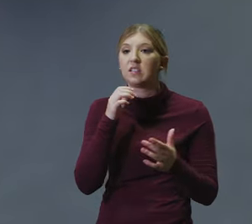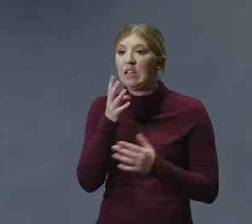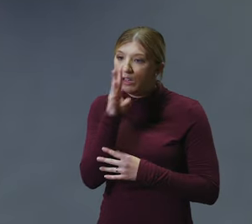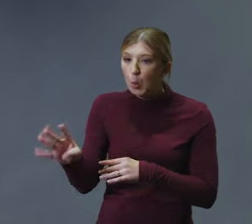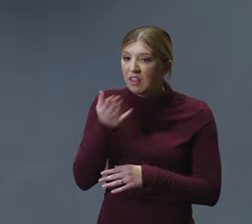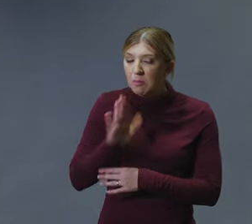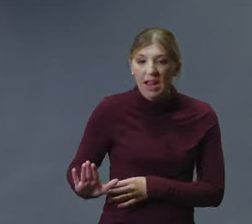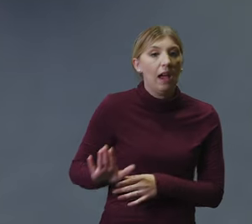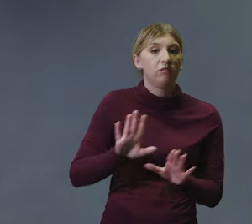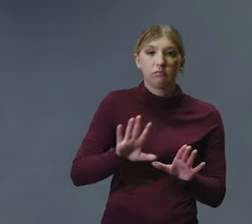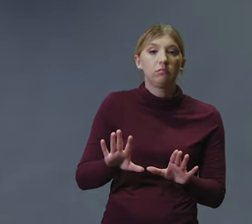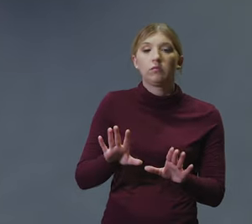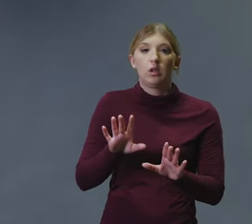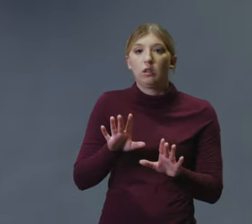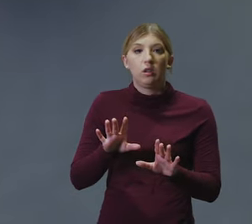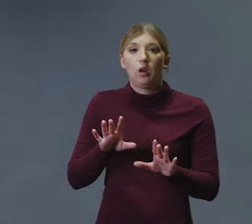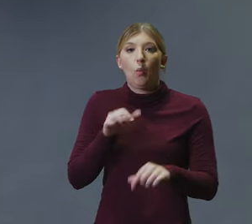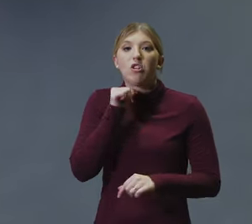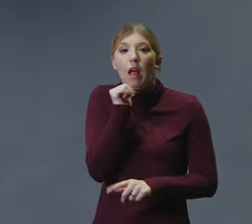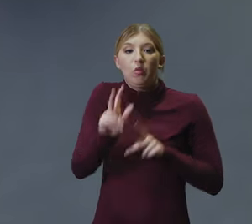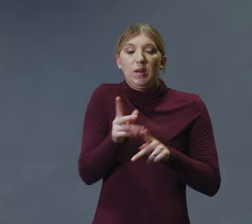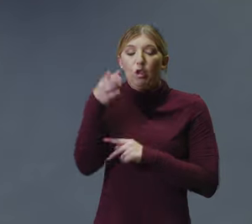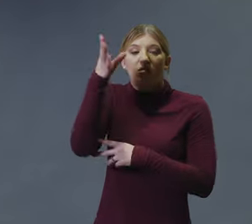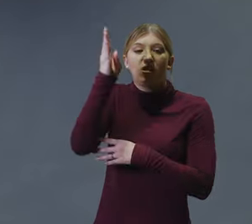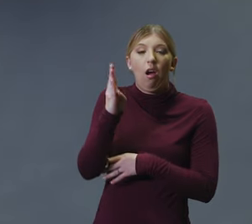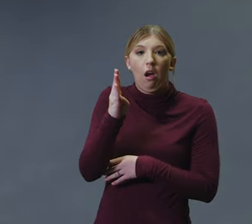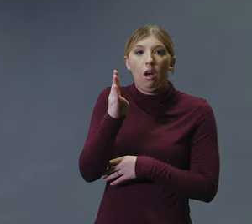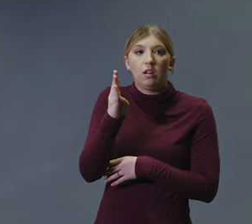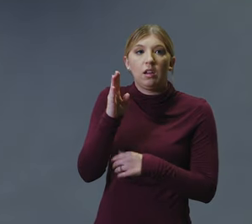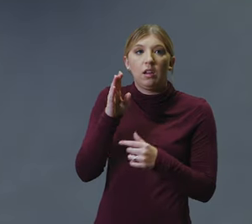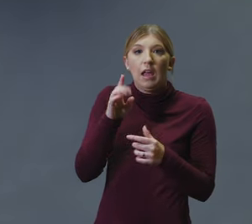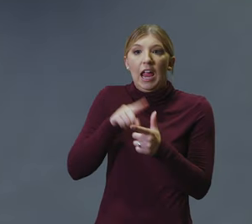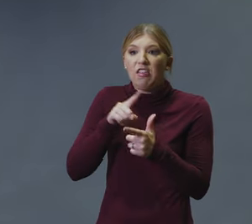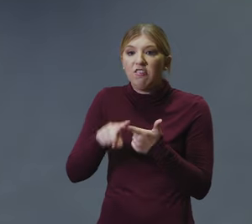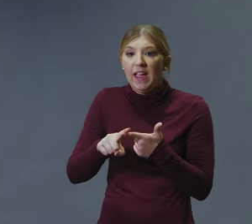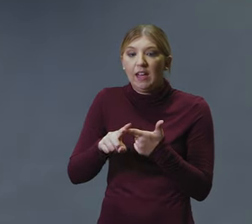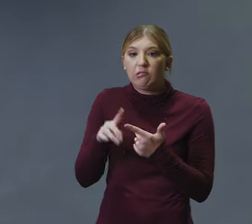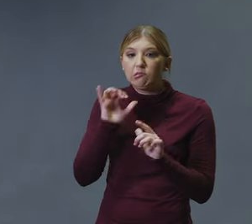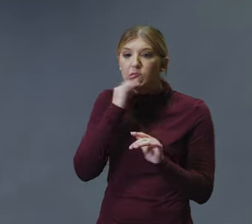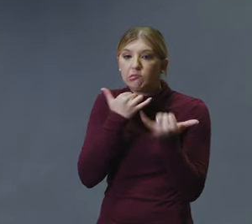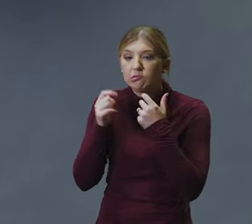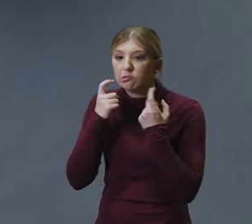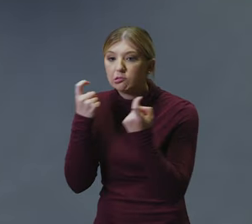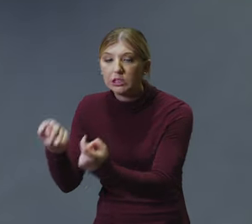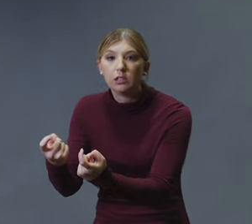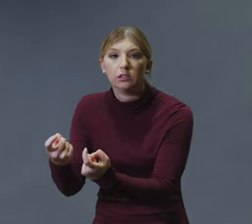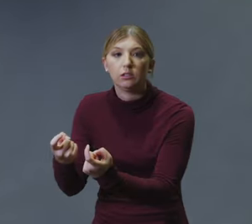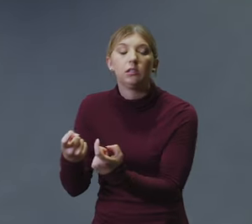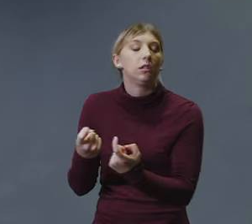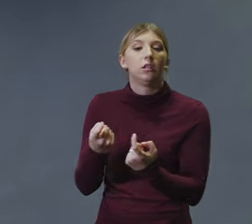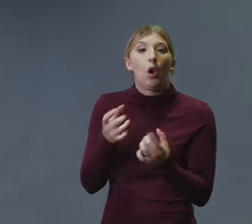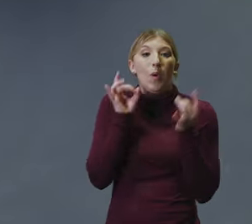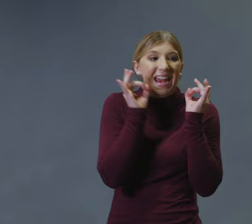bad things. We cannot claim to be the people of God and then engage in ungodly living, right? Seeking the Lord means that we